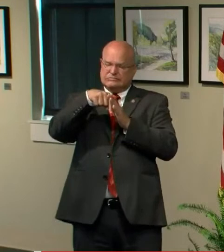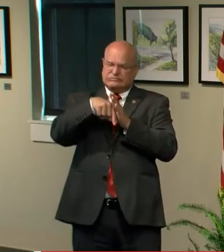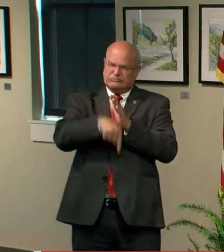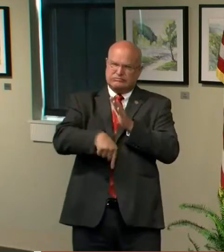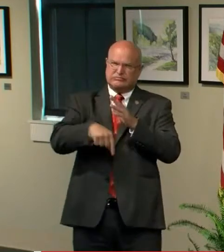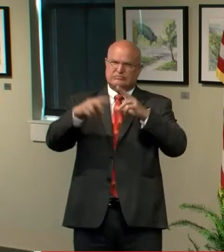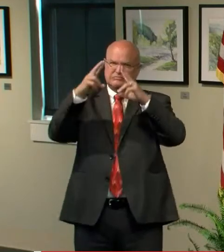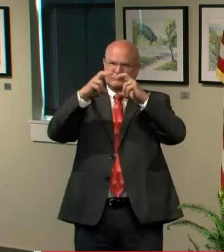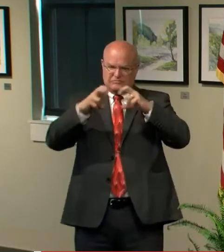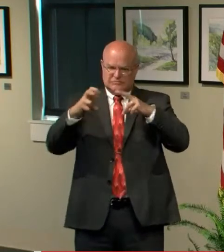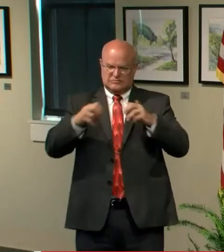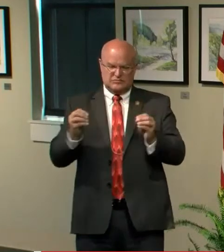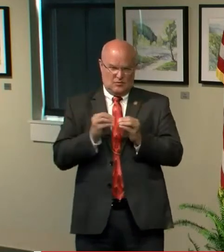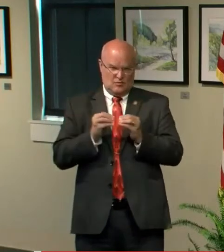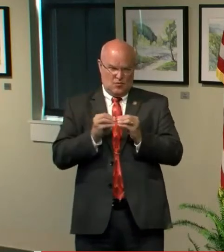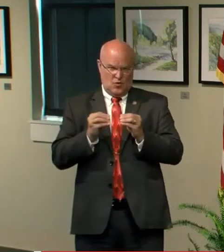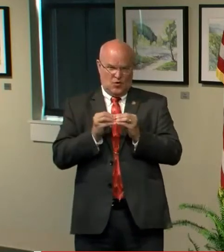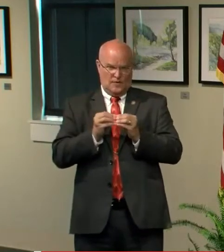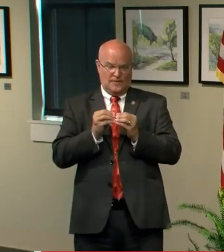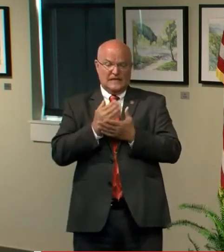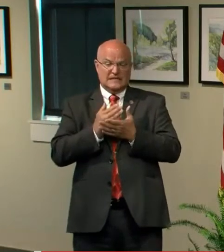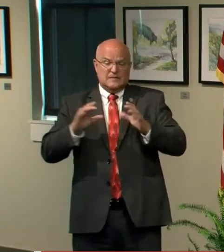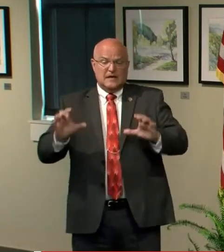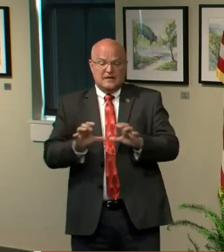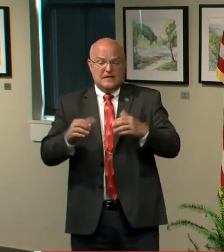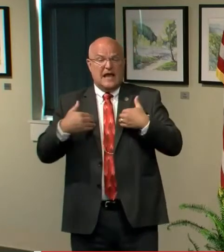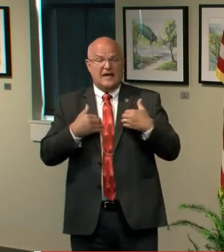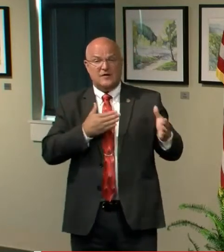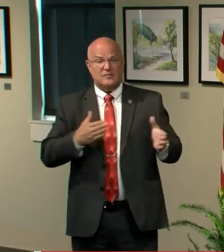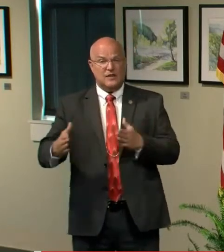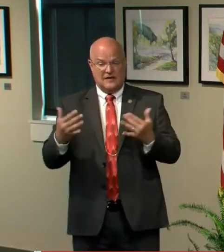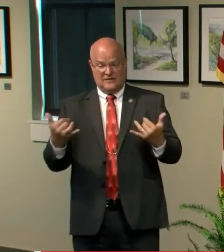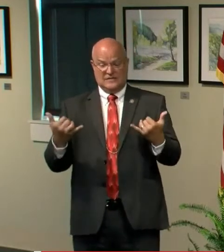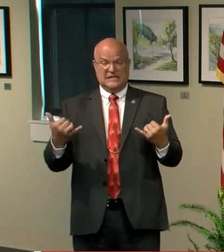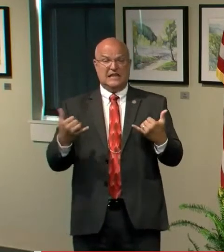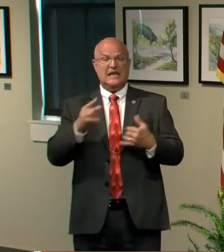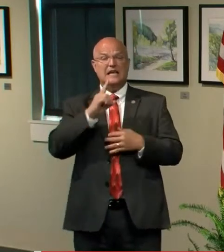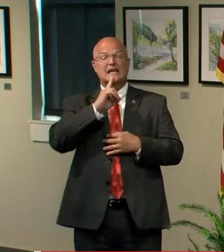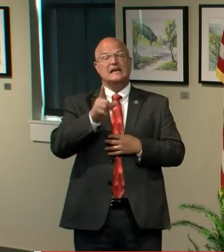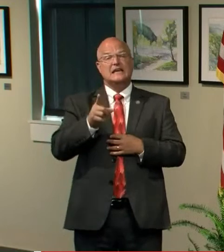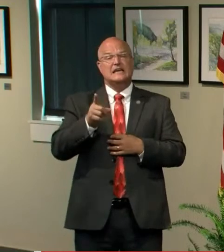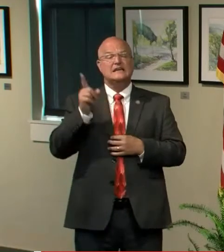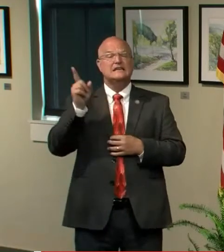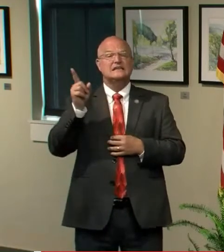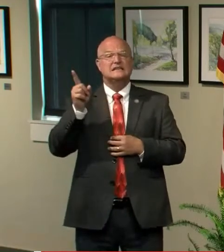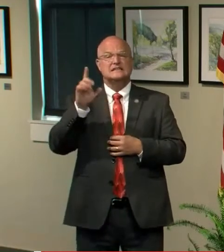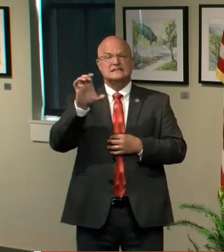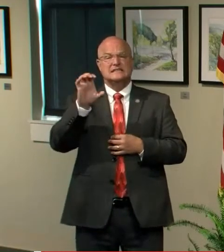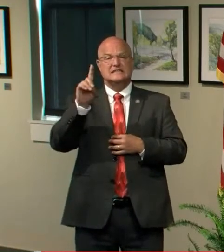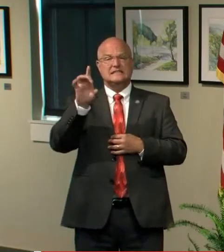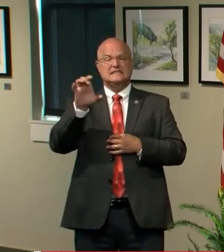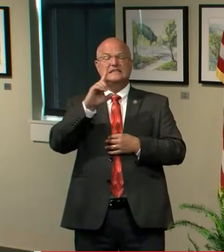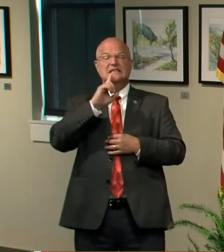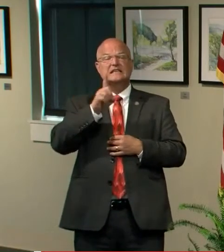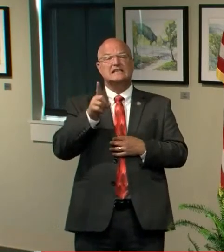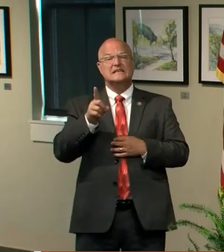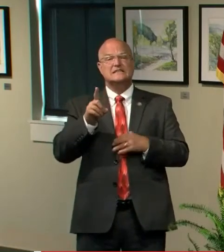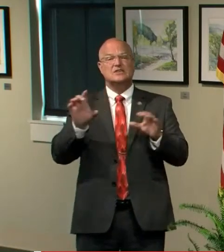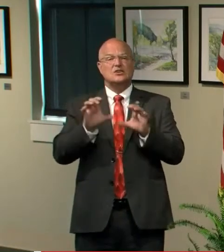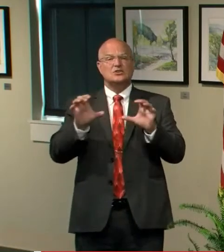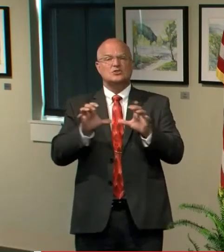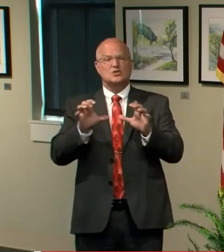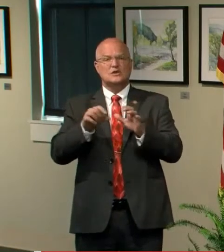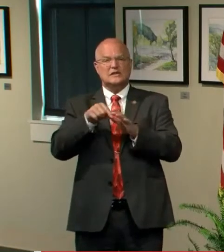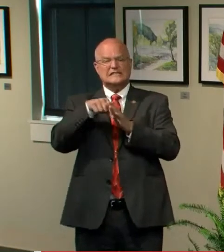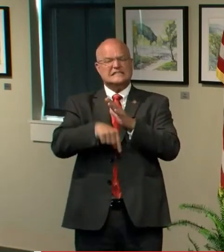we've asked them to do. Some of the activities that they have planned for today is they are actually doing